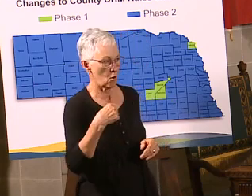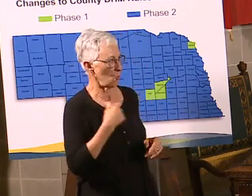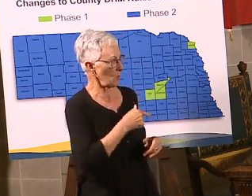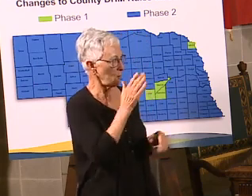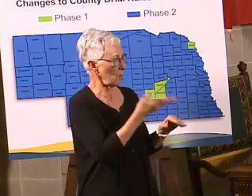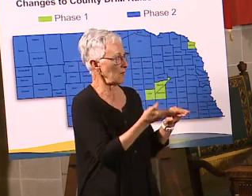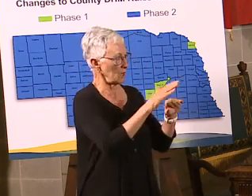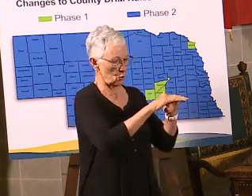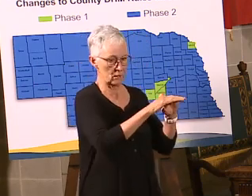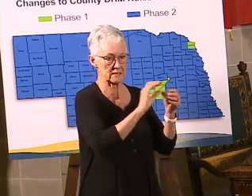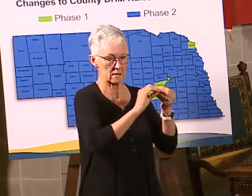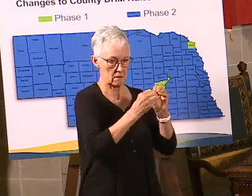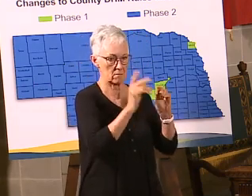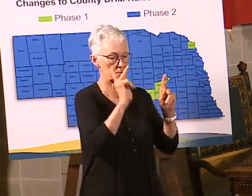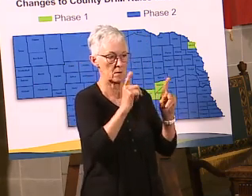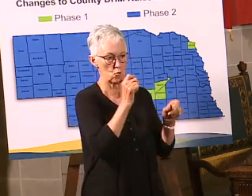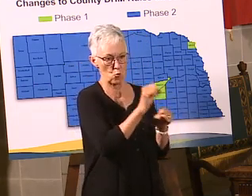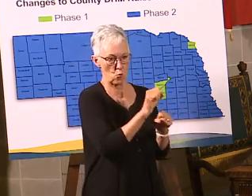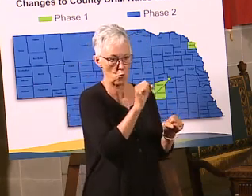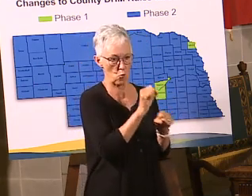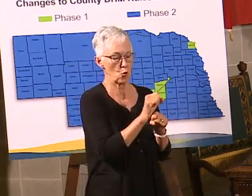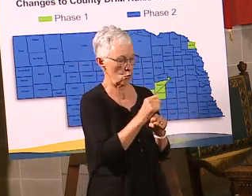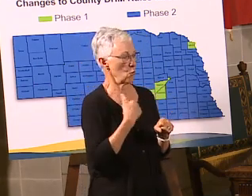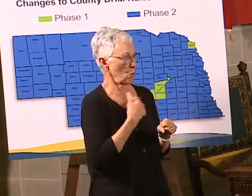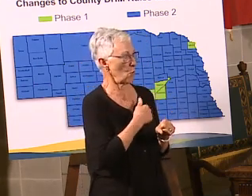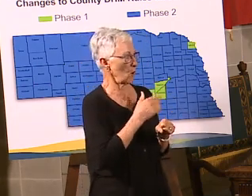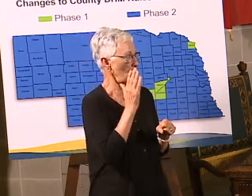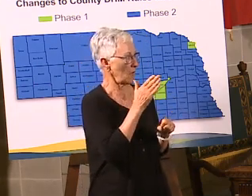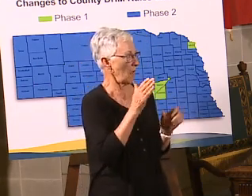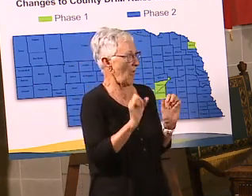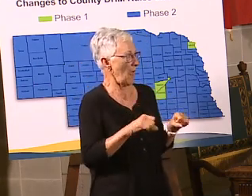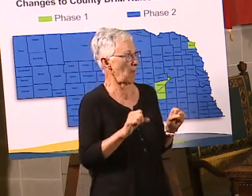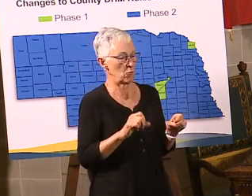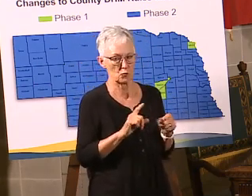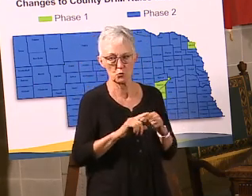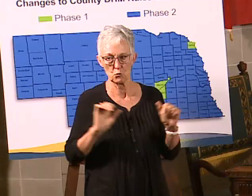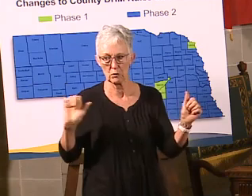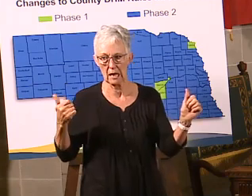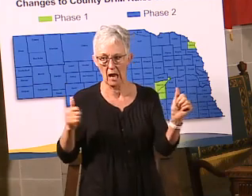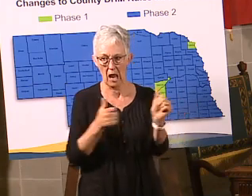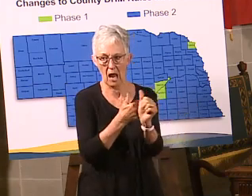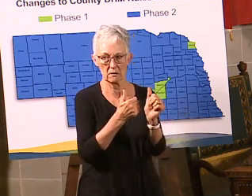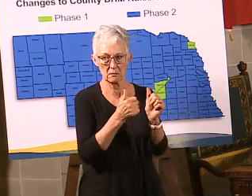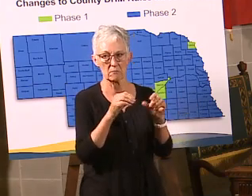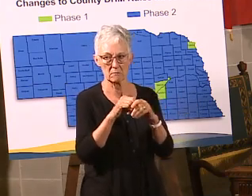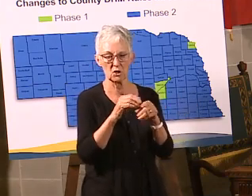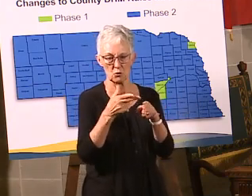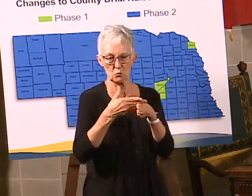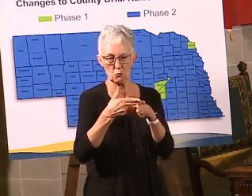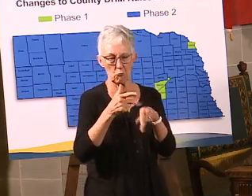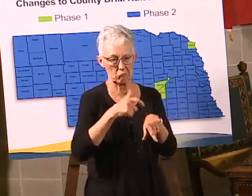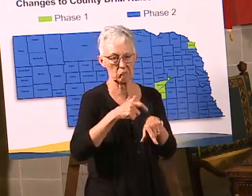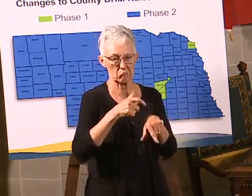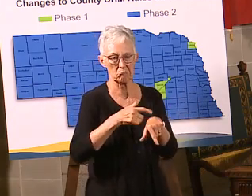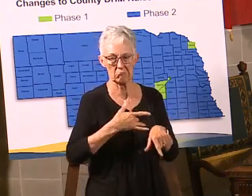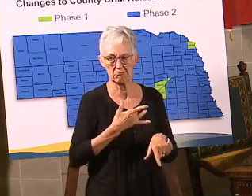more capacity. So we anticipate that we'll be able to catch up on our backlog within a very reasonable amount of time.